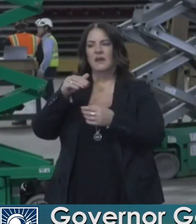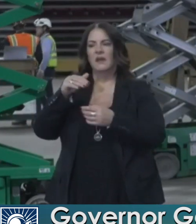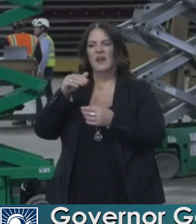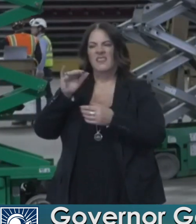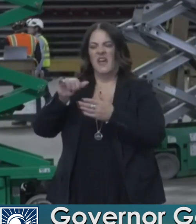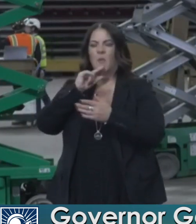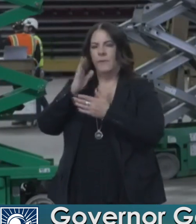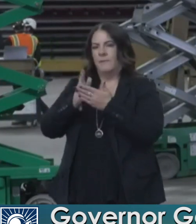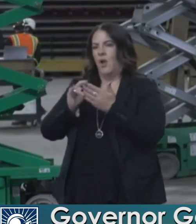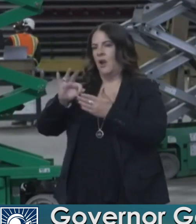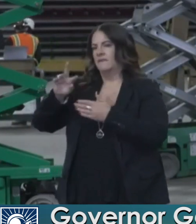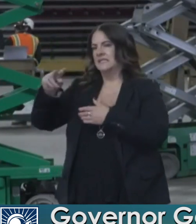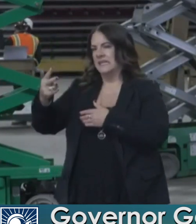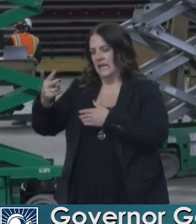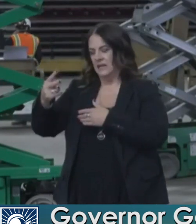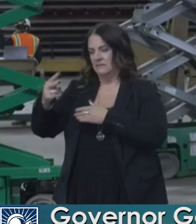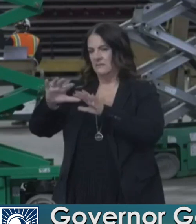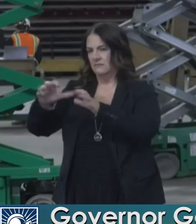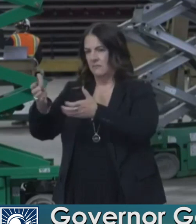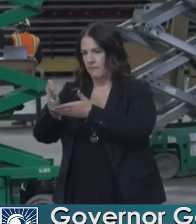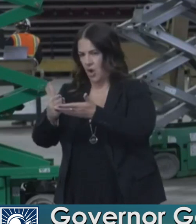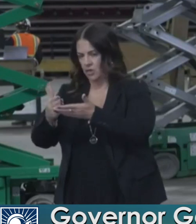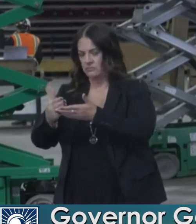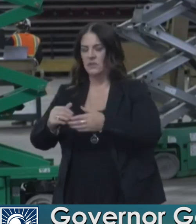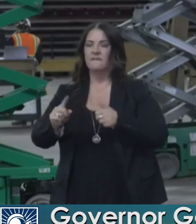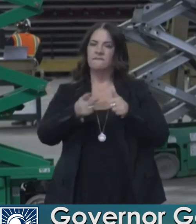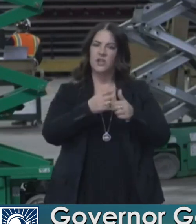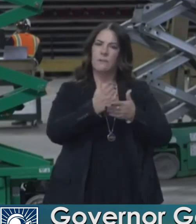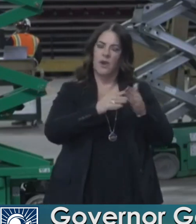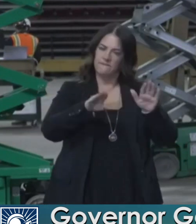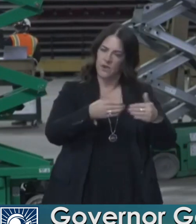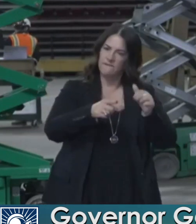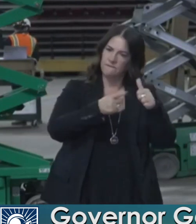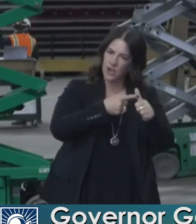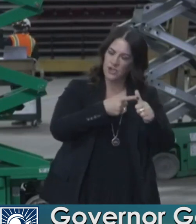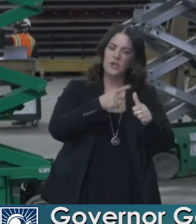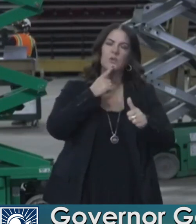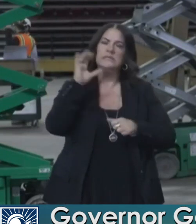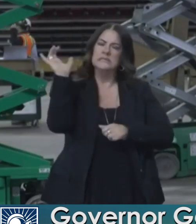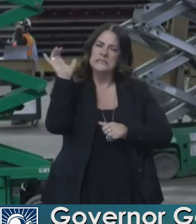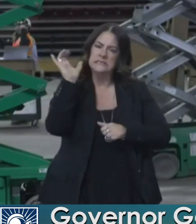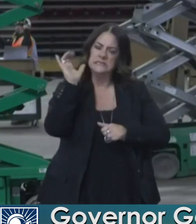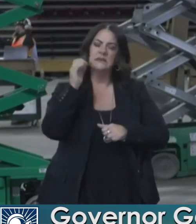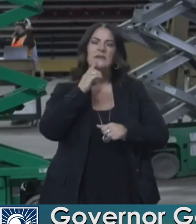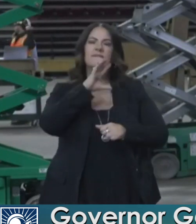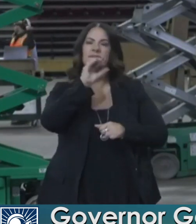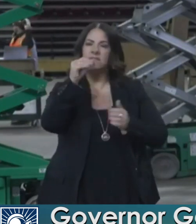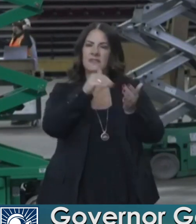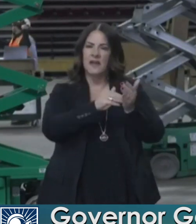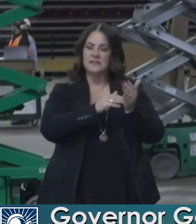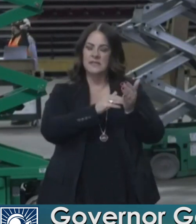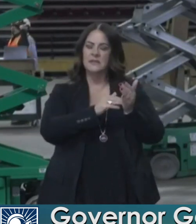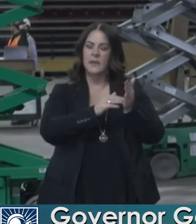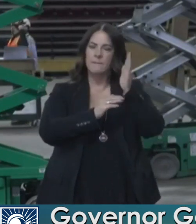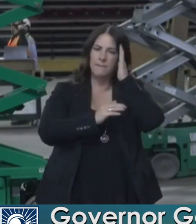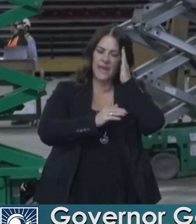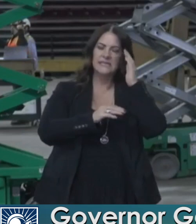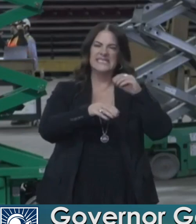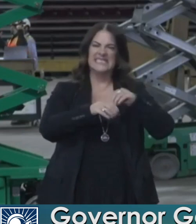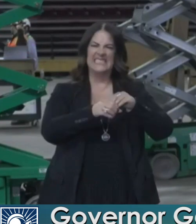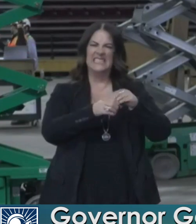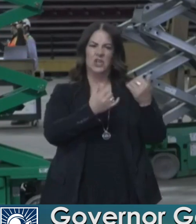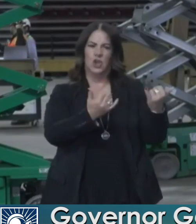is within the month of April, our first phase, finding 50,000 beds between the acute care system, the